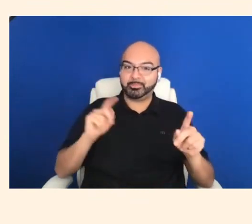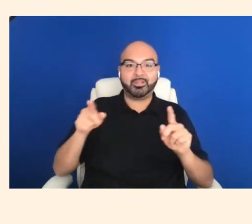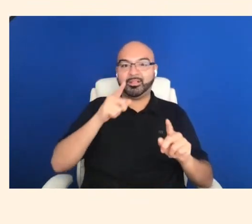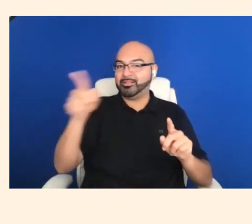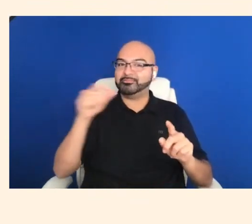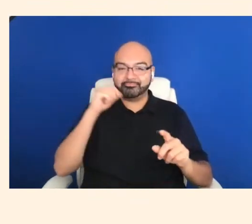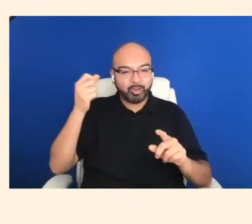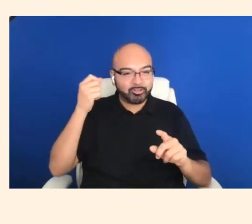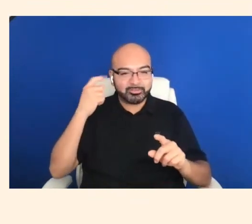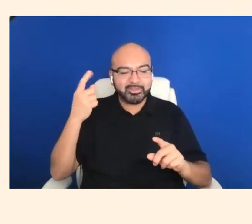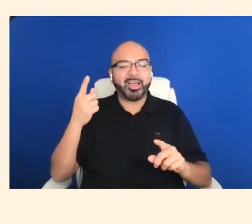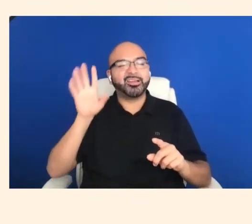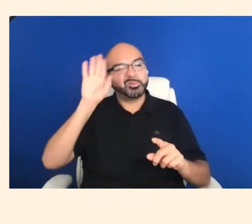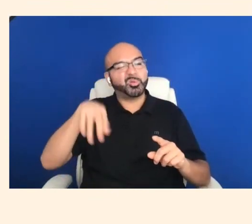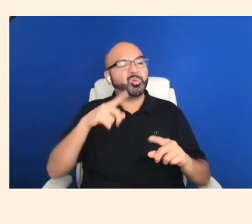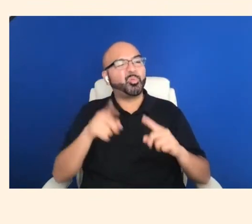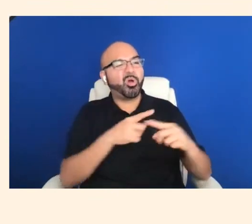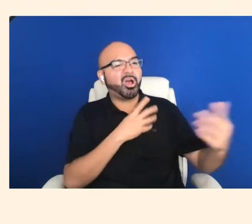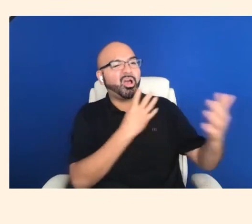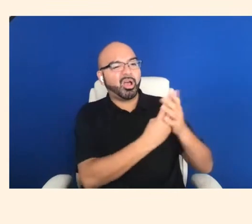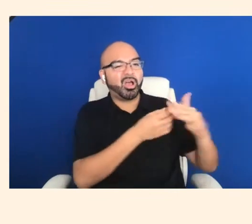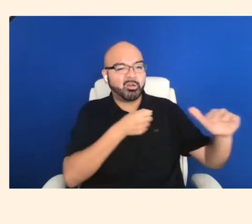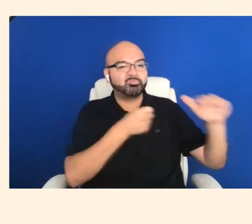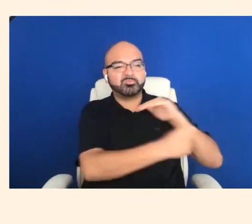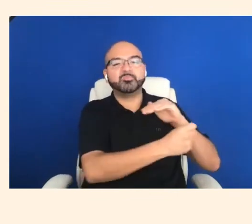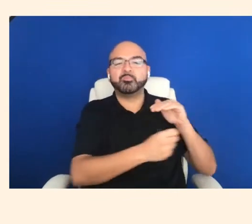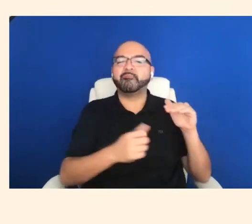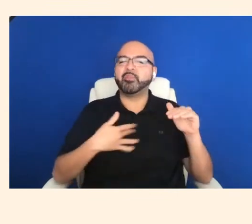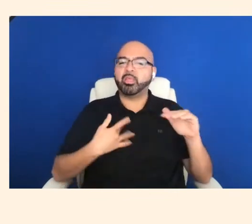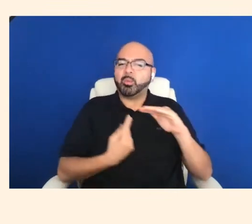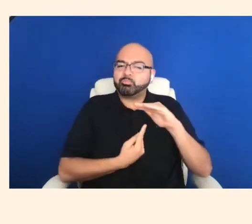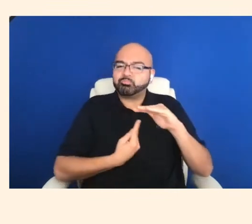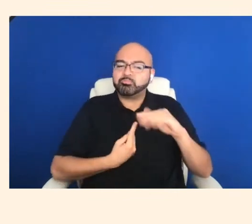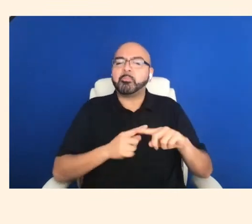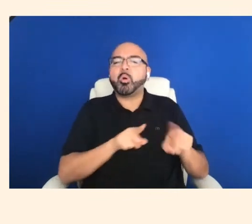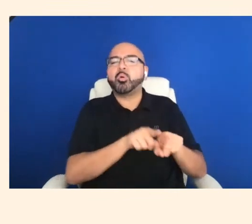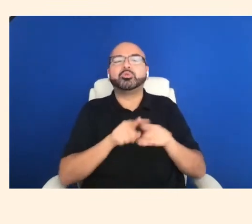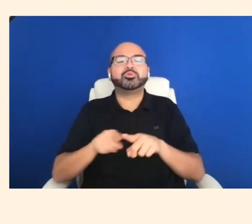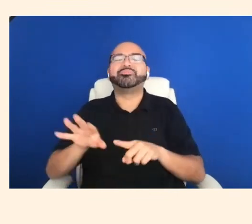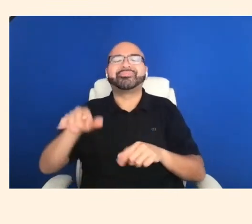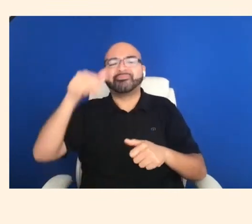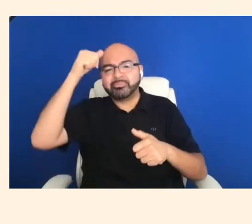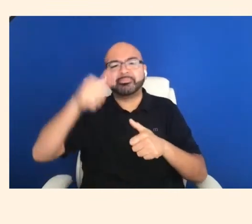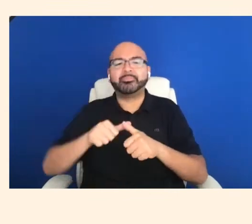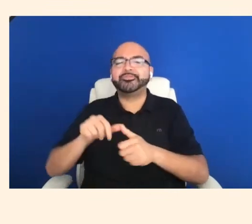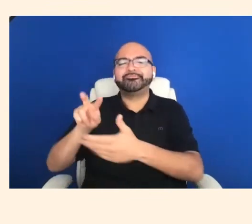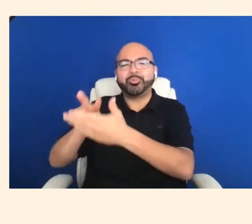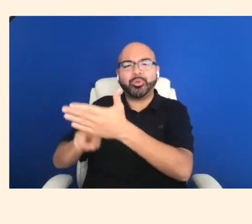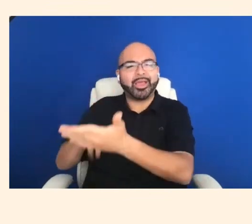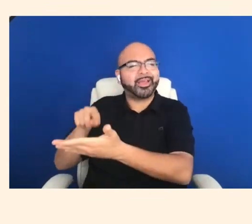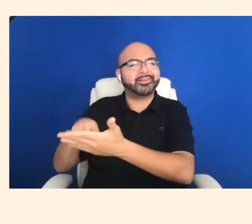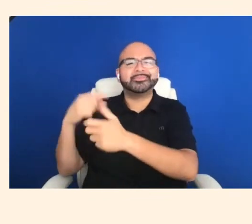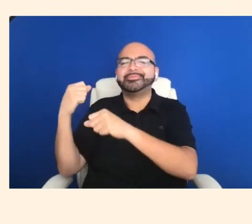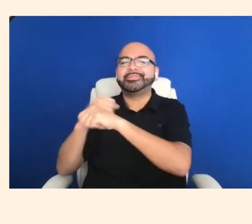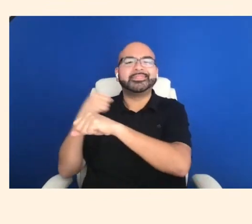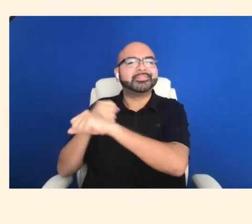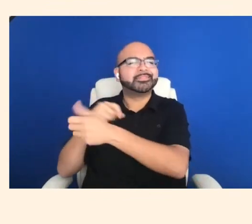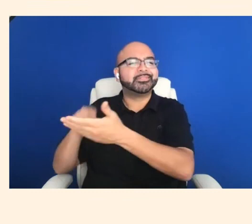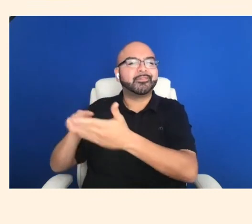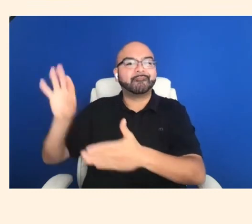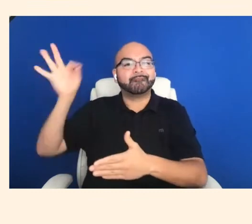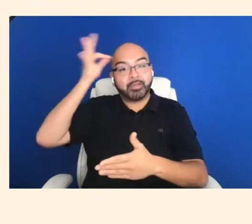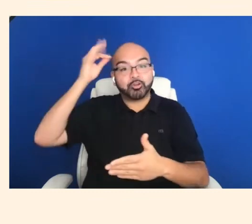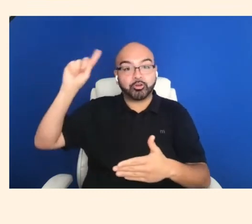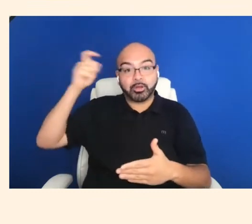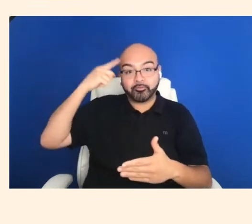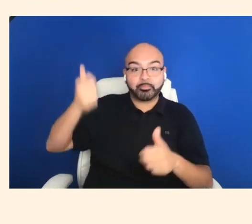from sitting in a cell. I think there was a statistic that I had read that the federal government had done an assessment that